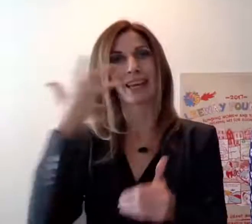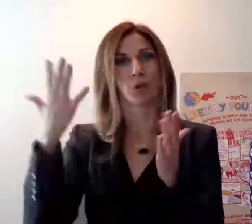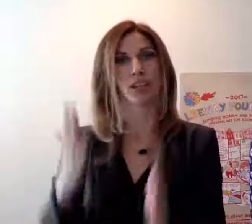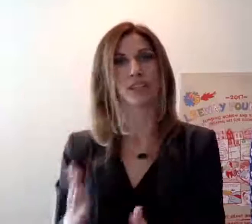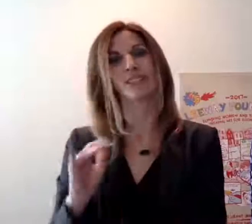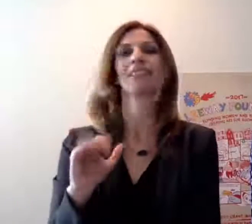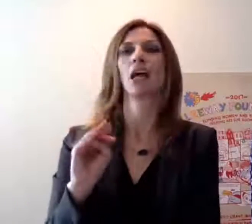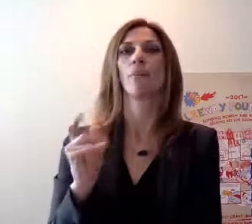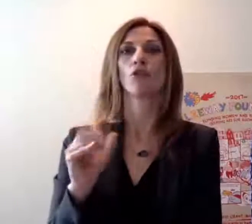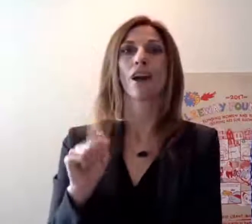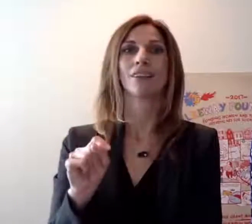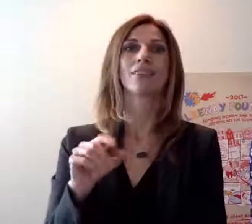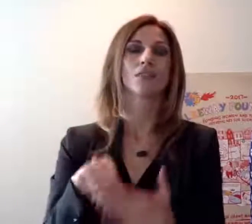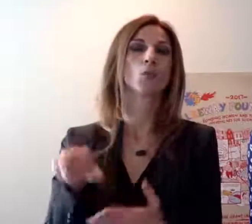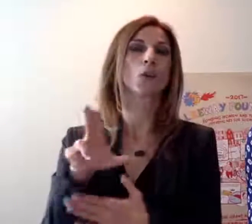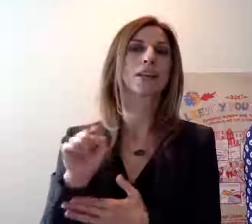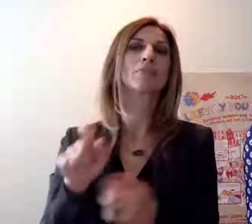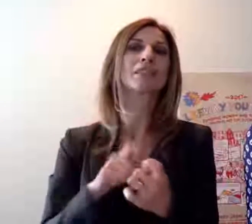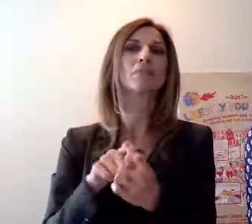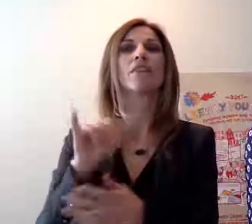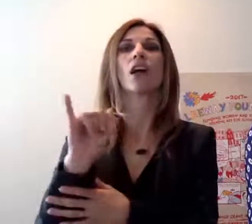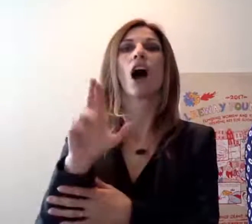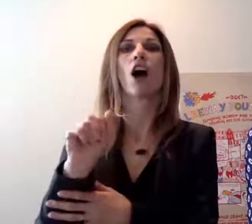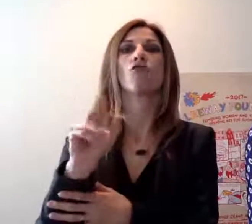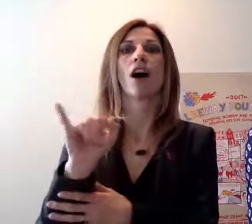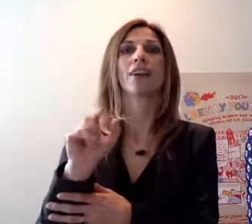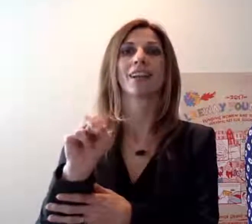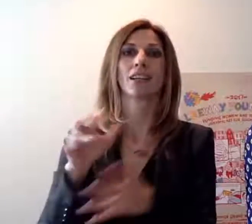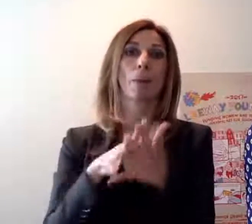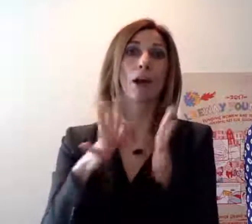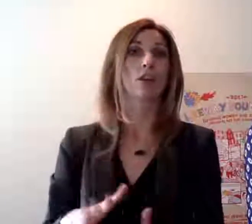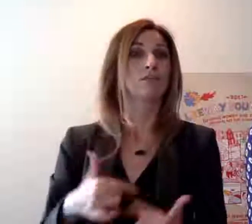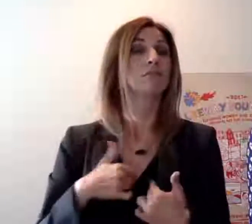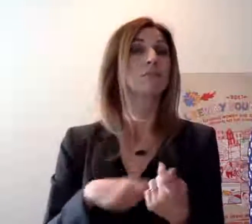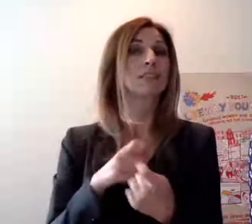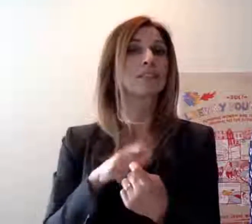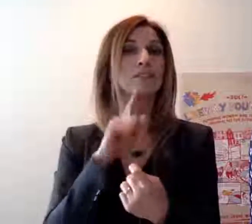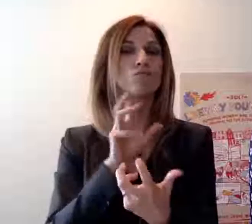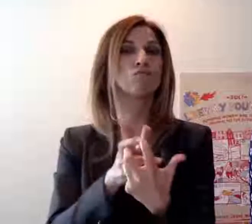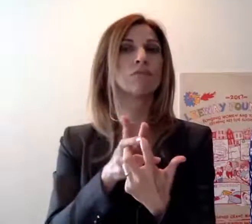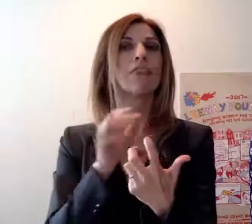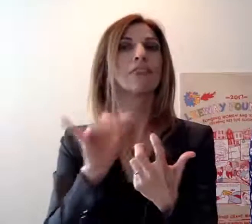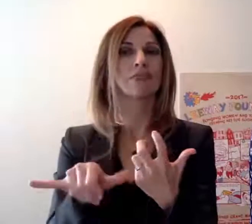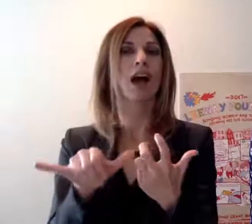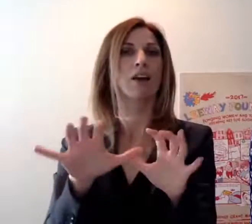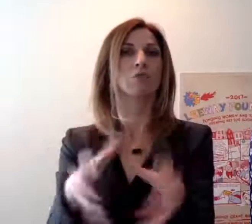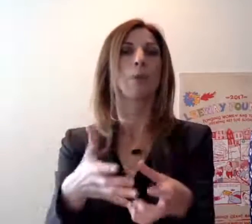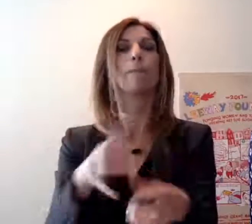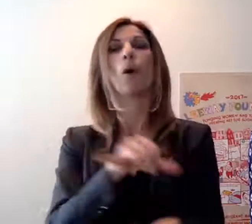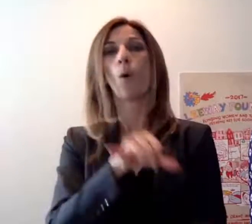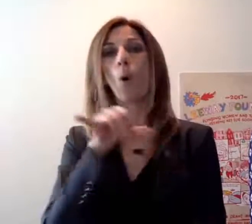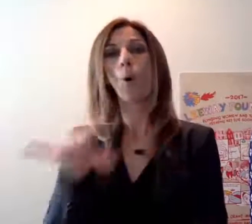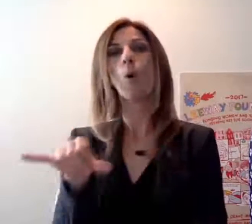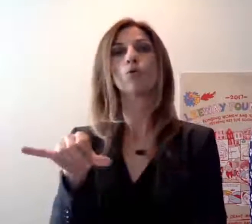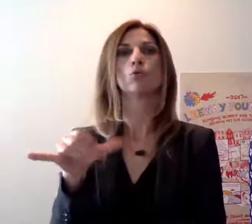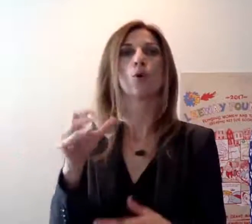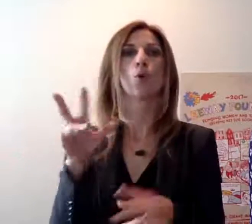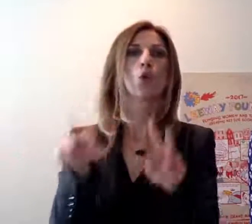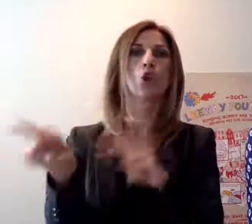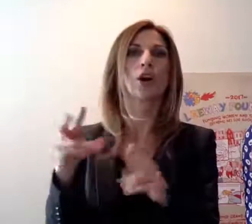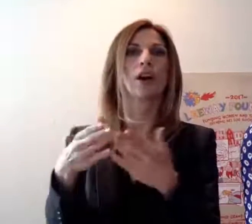in the US, but in particular to Iranian American folks, and also looking at sort of